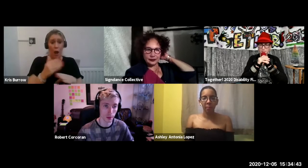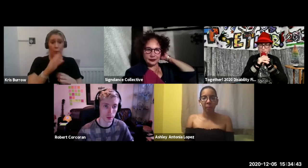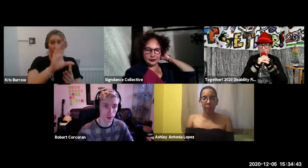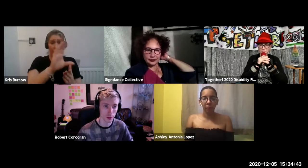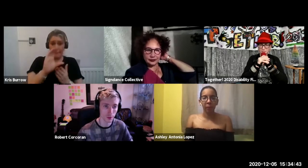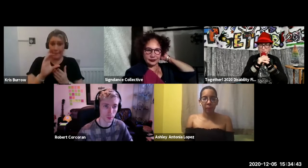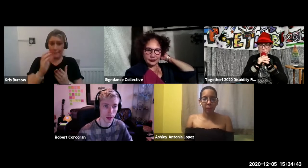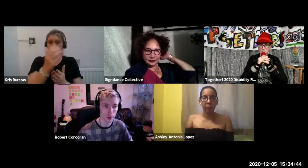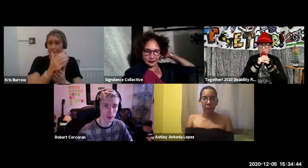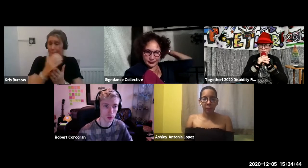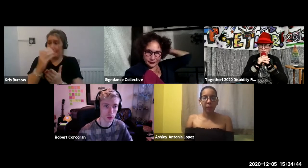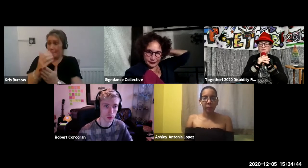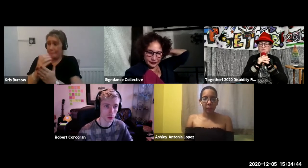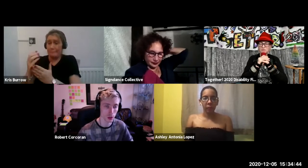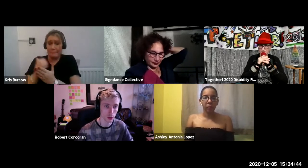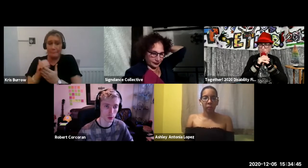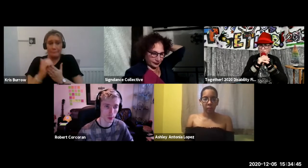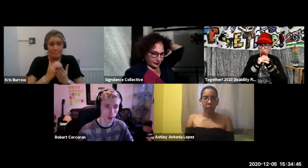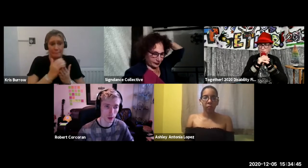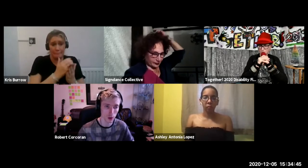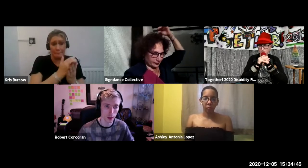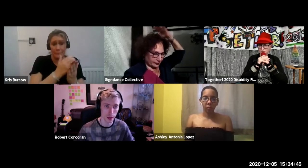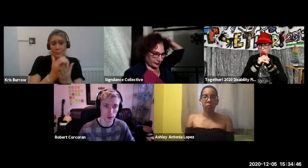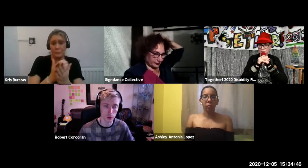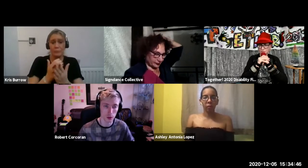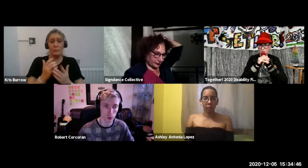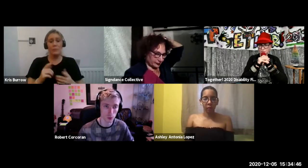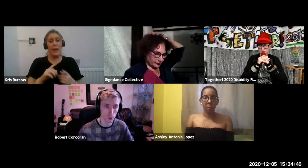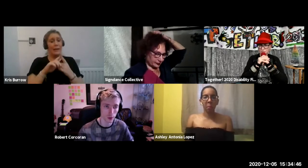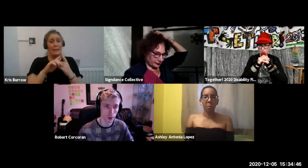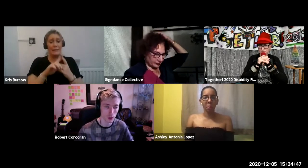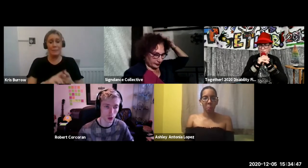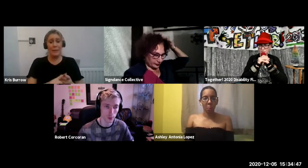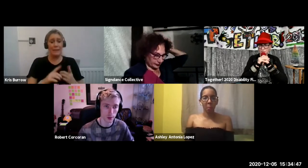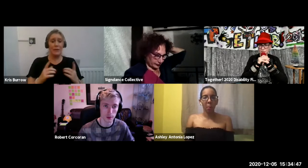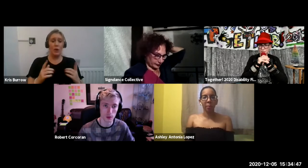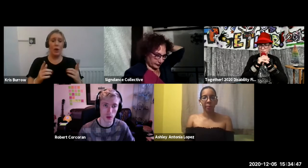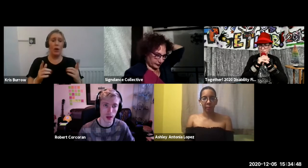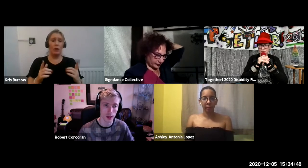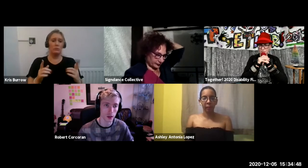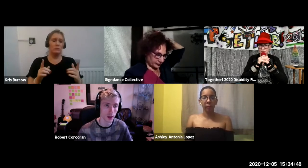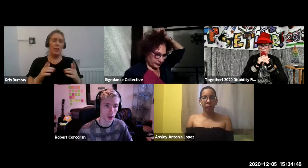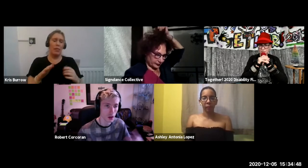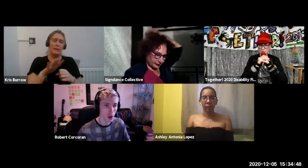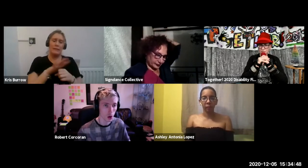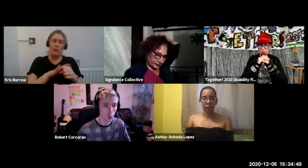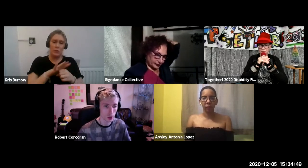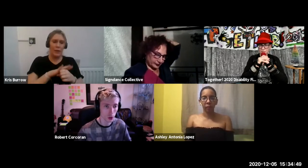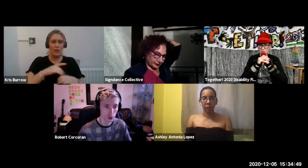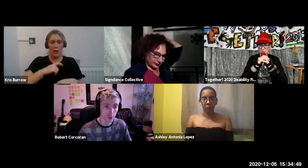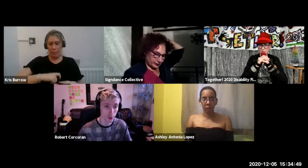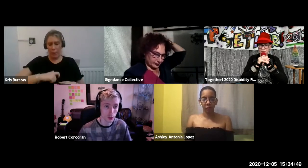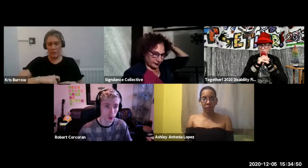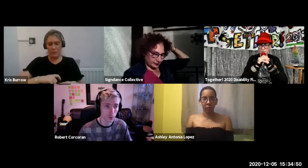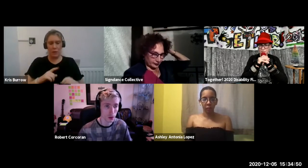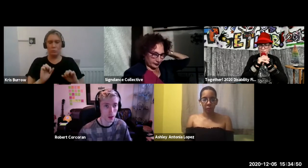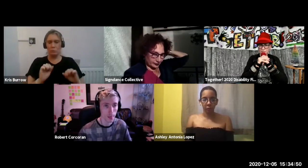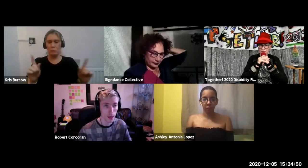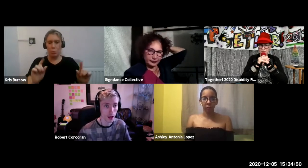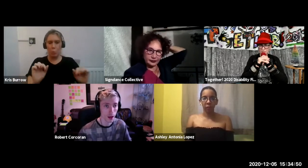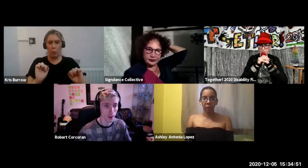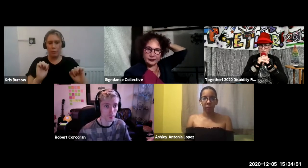did things at a different pace depending on what they had to do and what their circumstances were like. And then we all reviewed